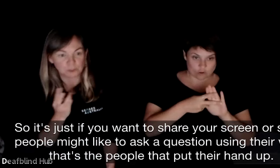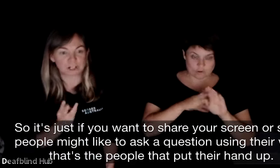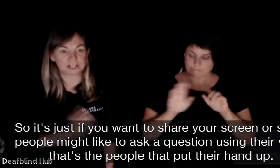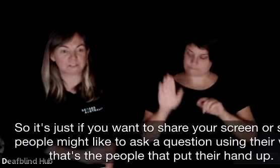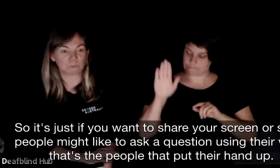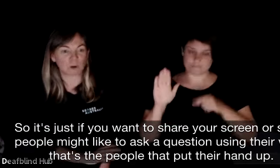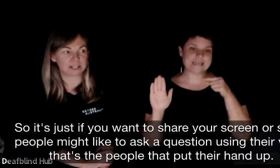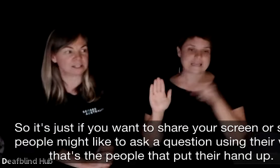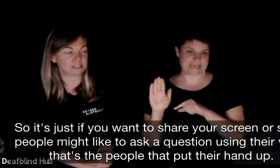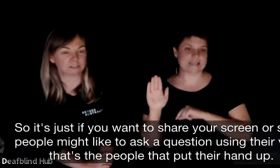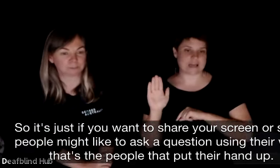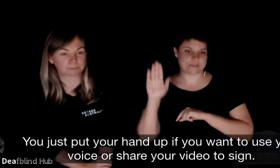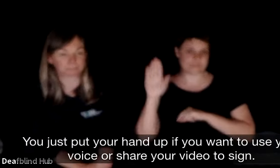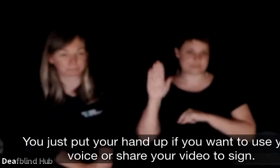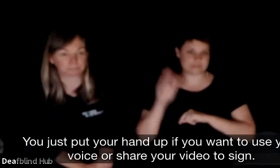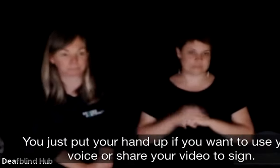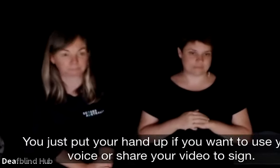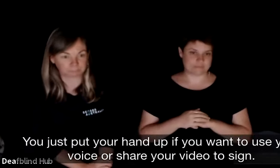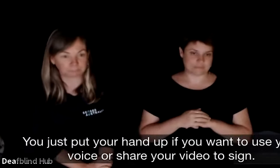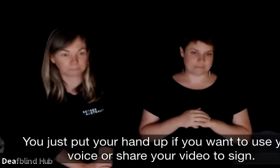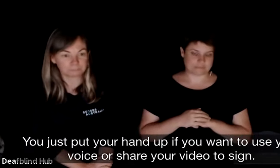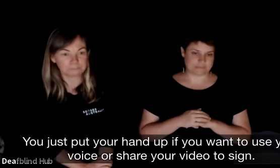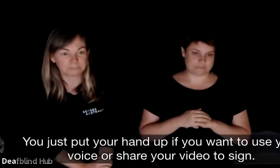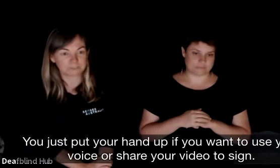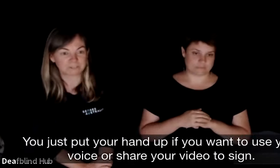So 3 different ways.